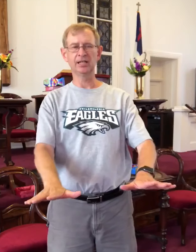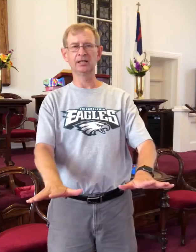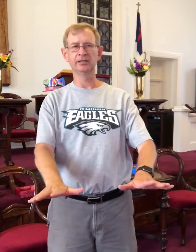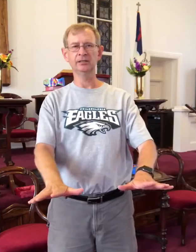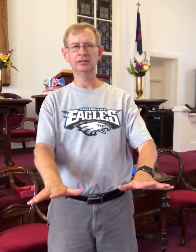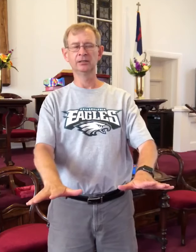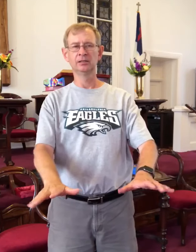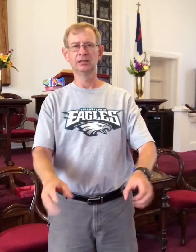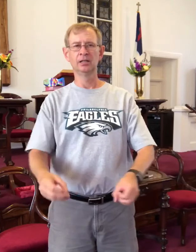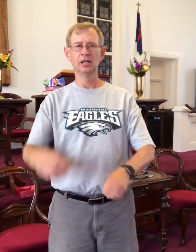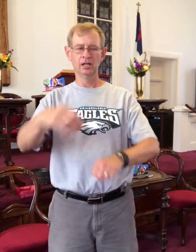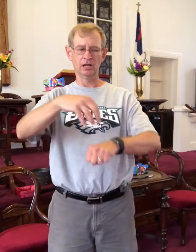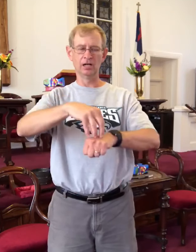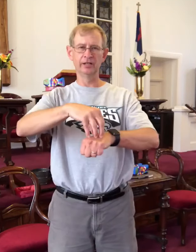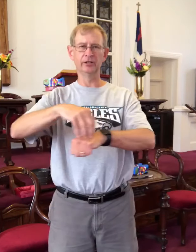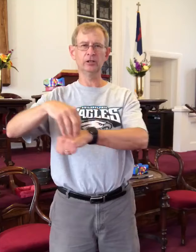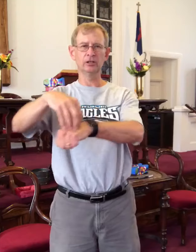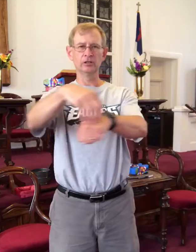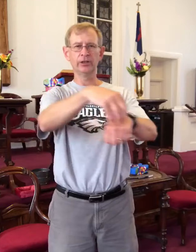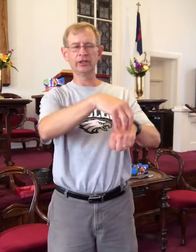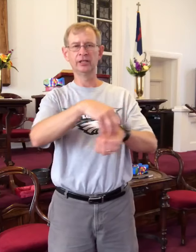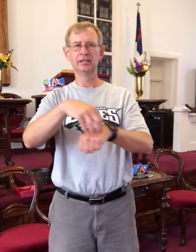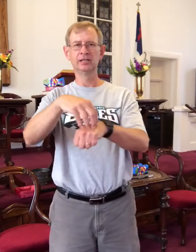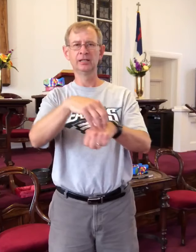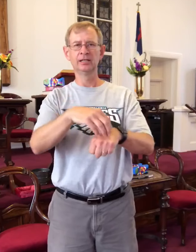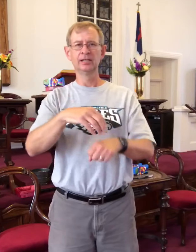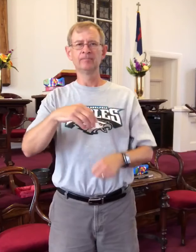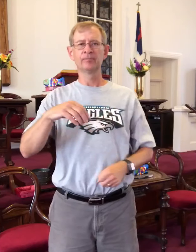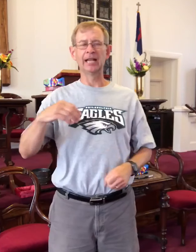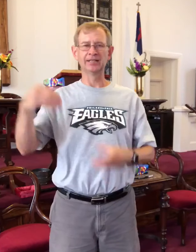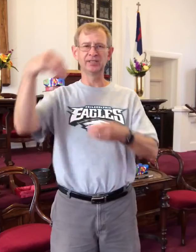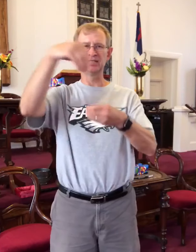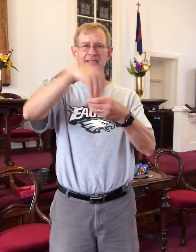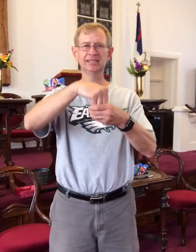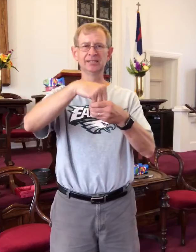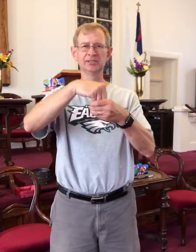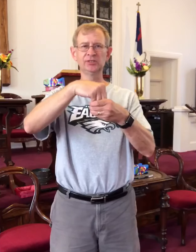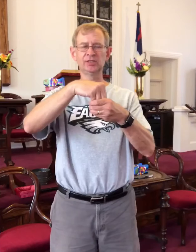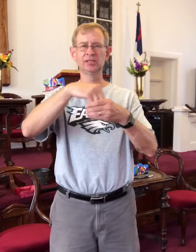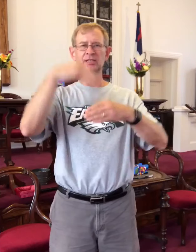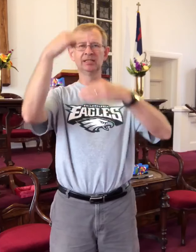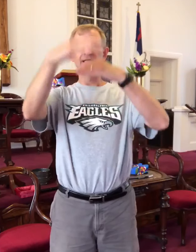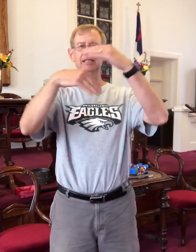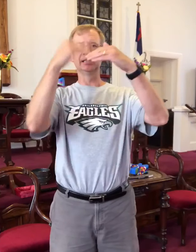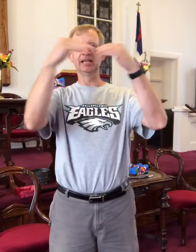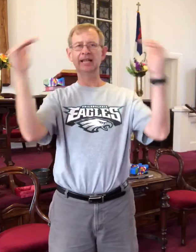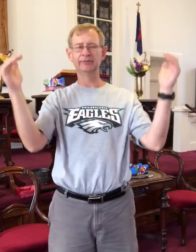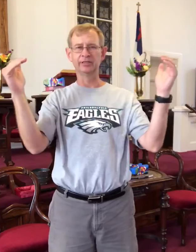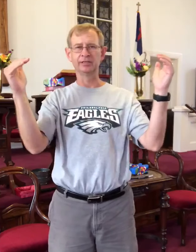done on earth as it is in heaven.